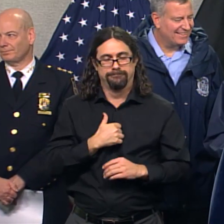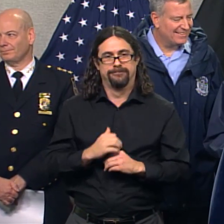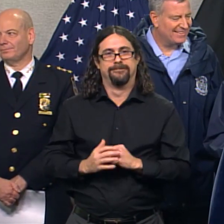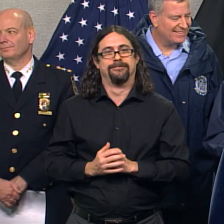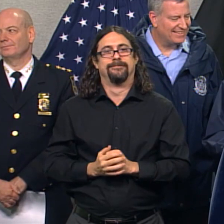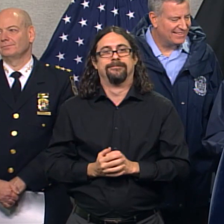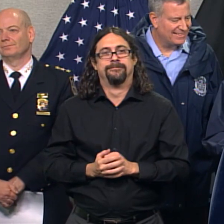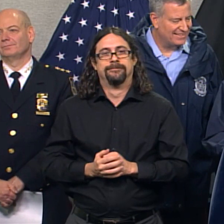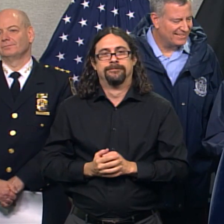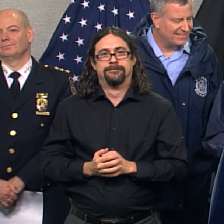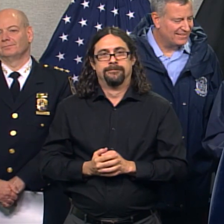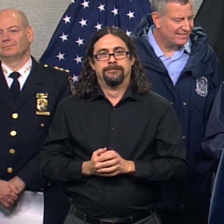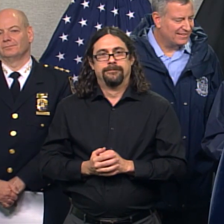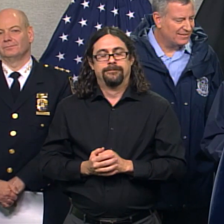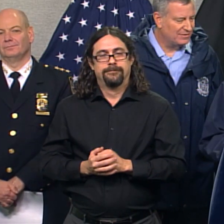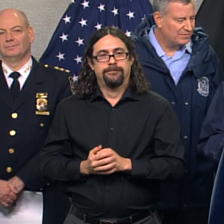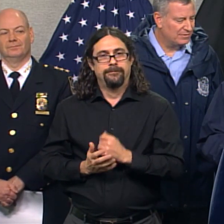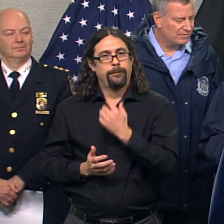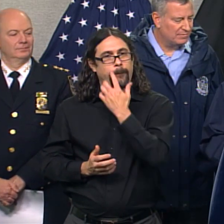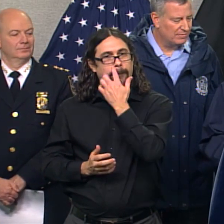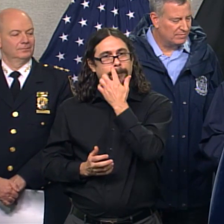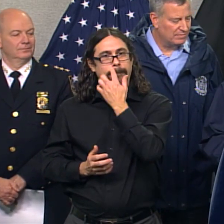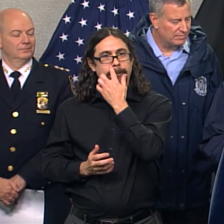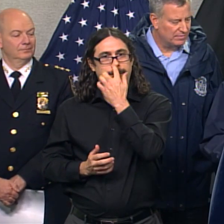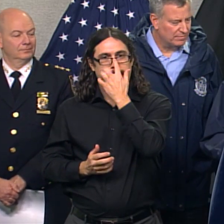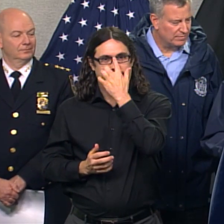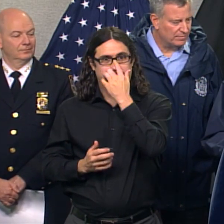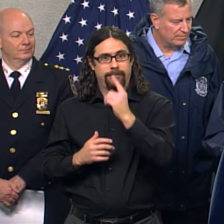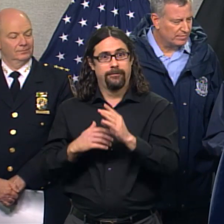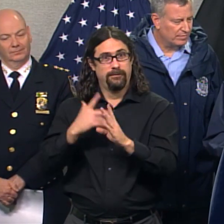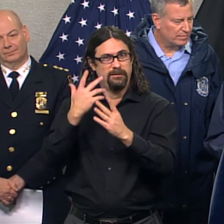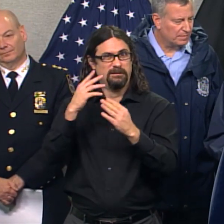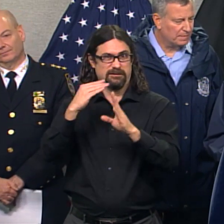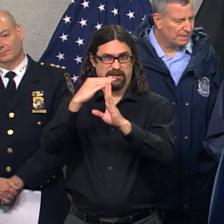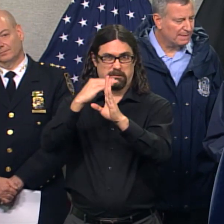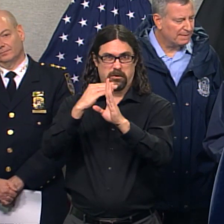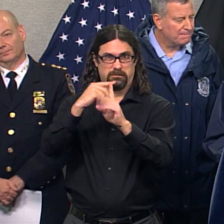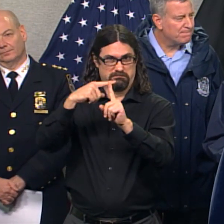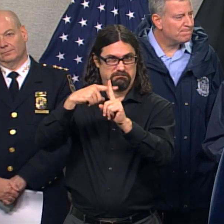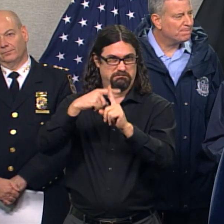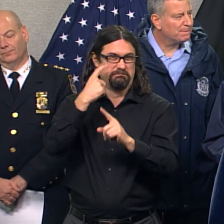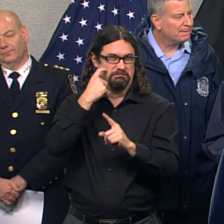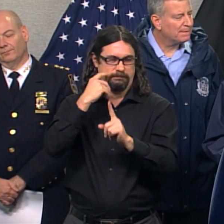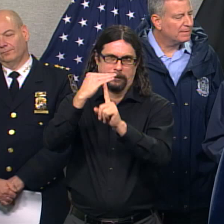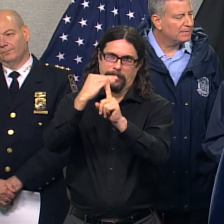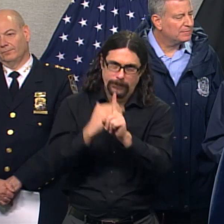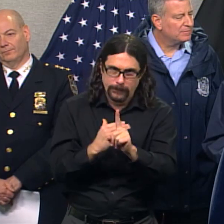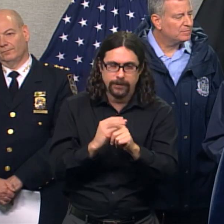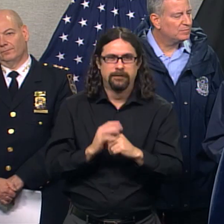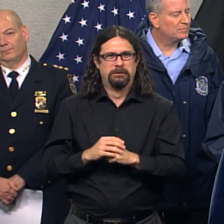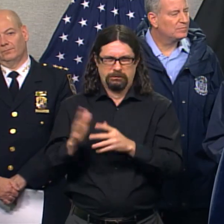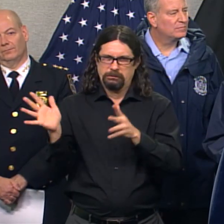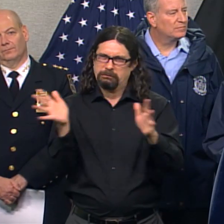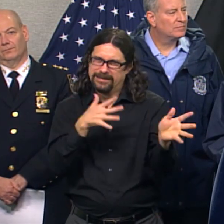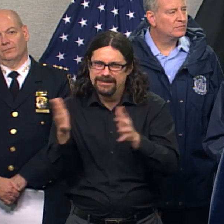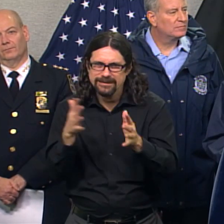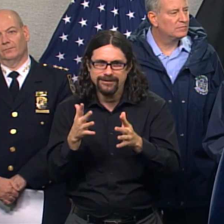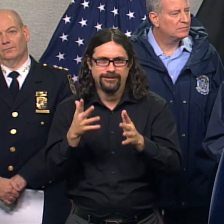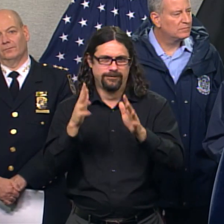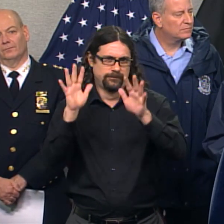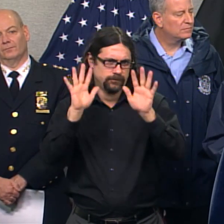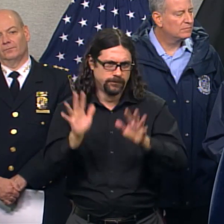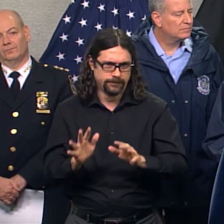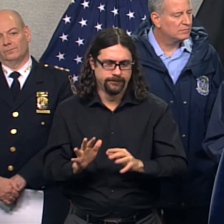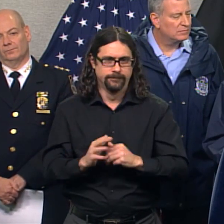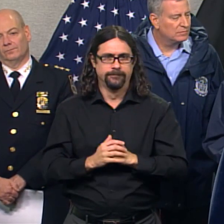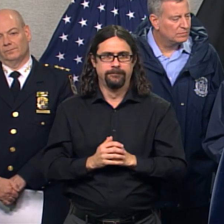wind chill factors, again, very, very low for the next several days. If you are going to shovel, we want you to stay safe. Stretch before you head